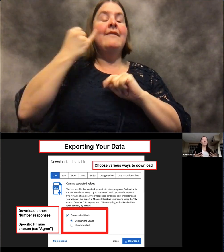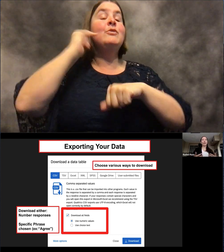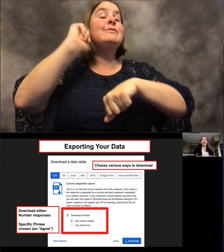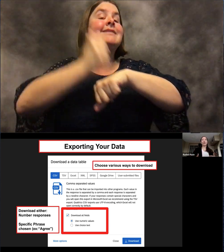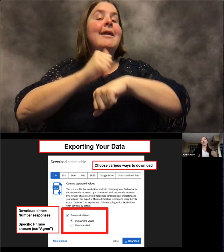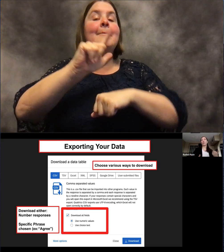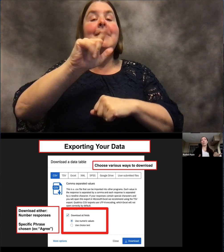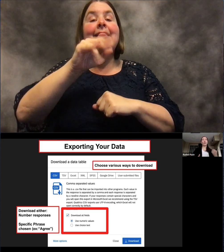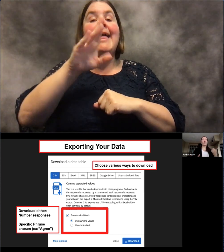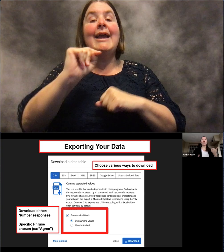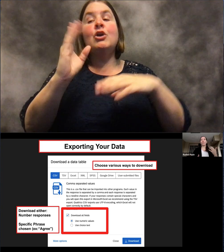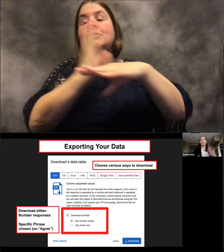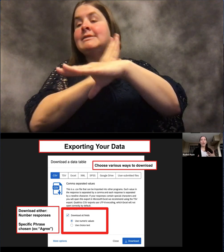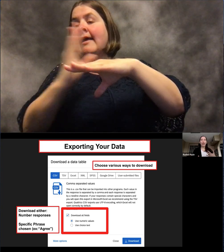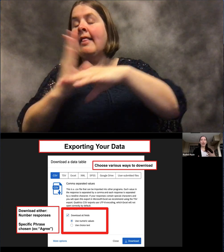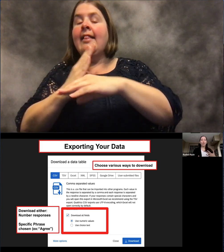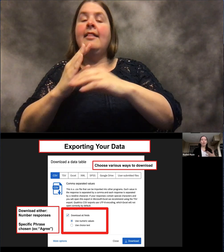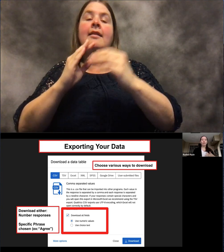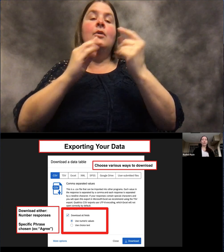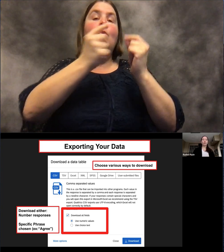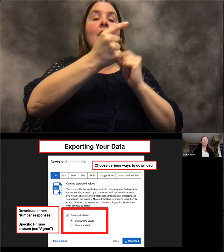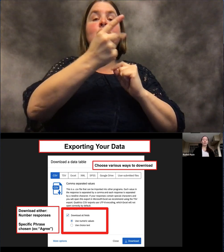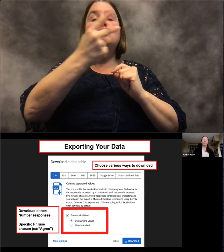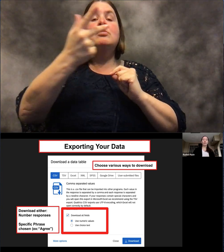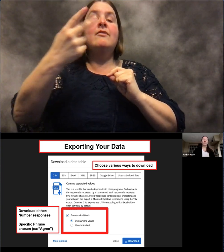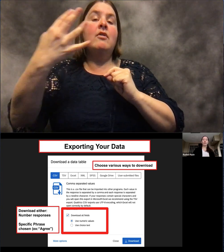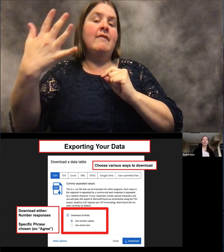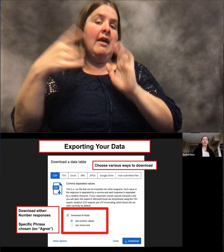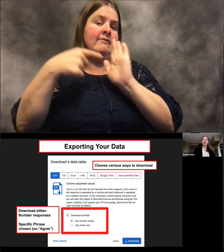Likert scale from 1 to 5,